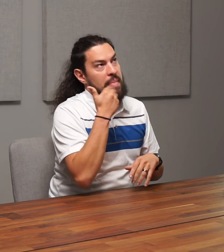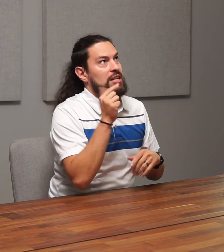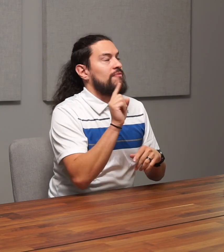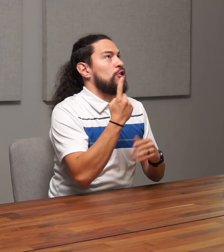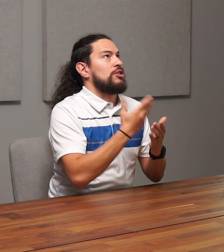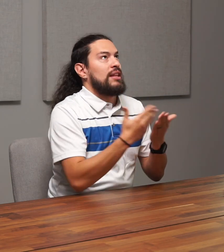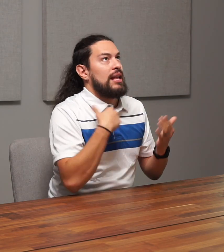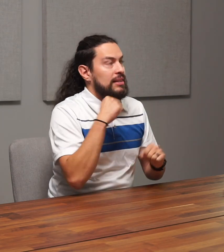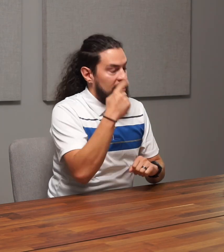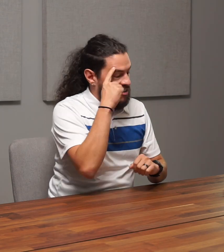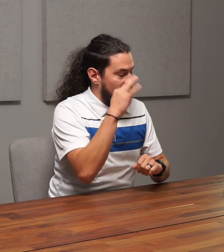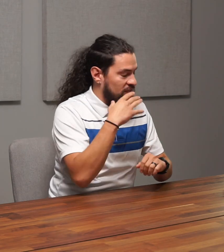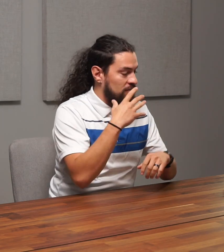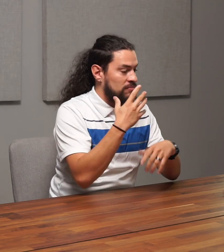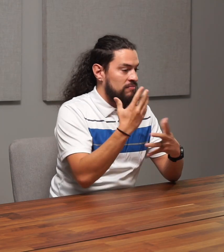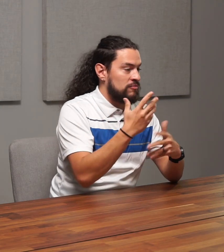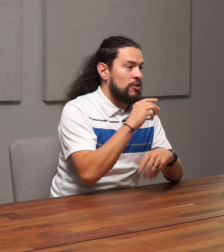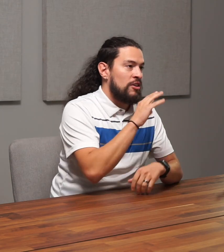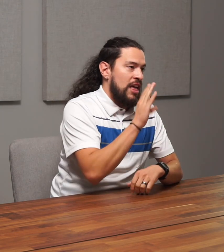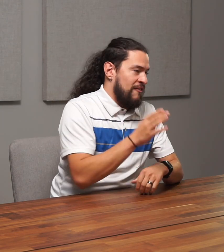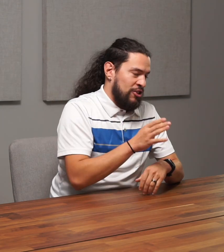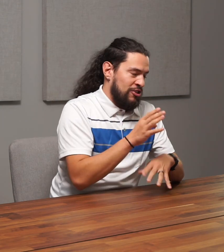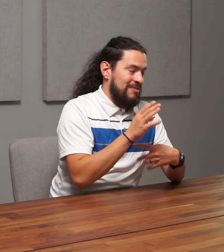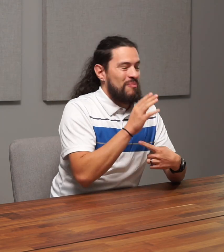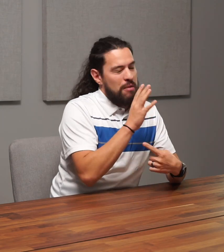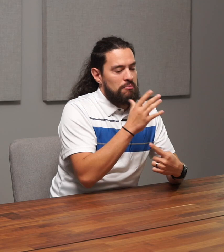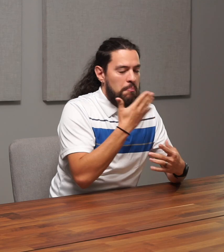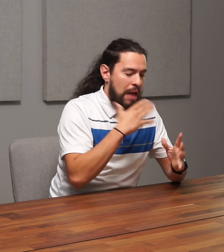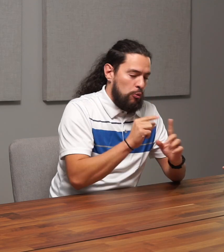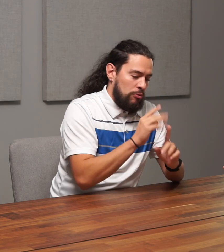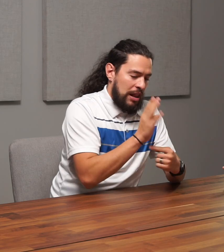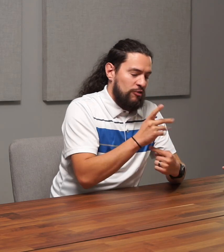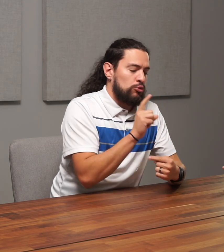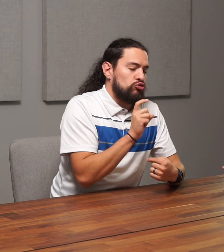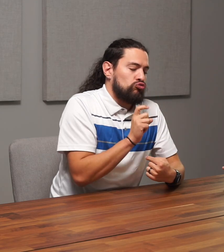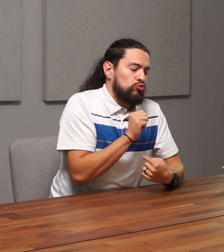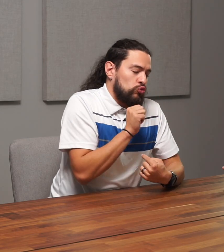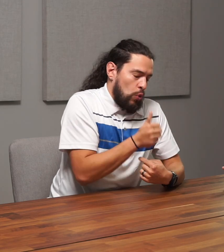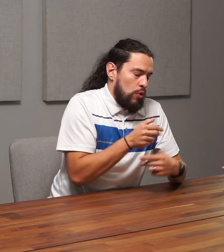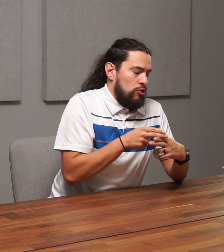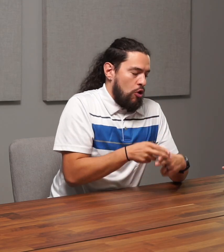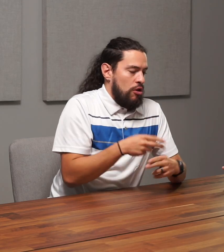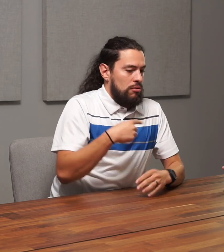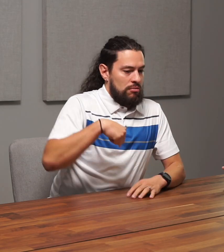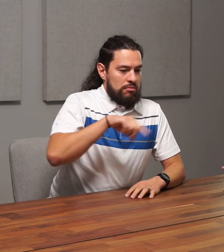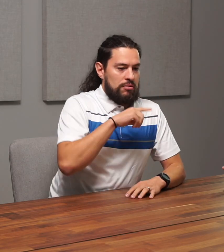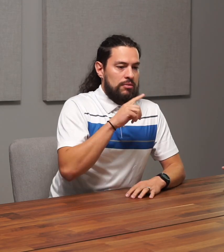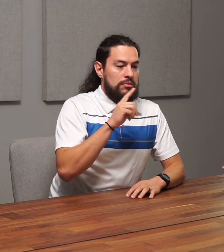i think that's the greatest the greatest thing i think one thing that comes to mind well i shouldn't say never but